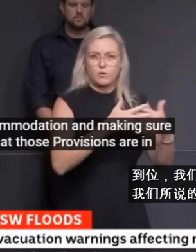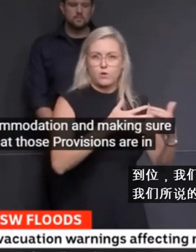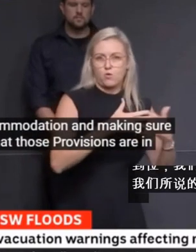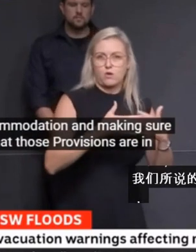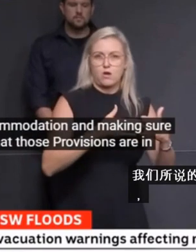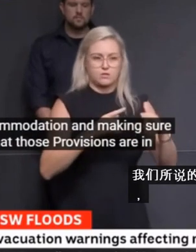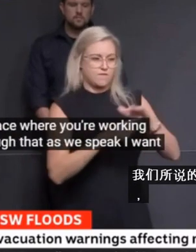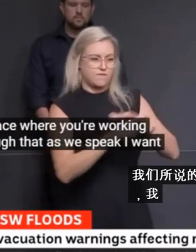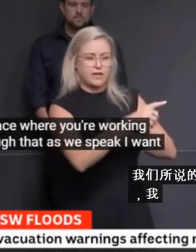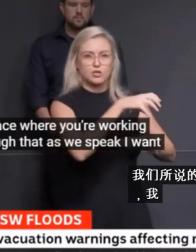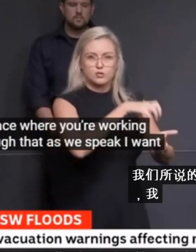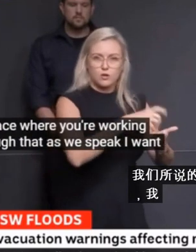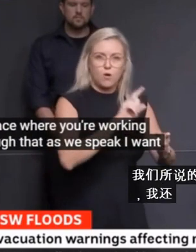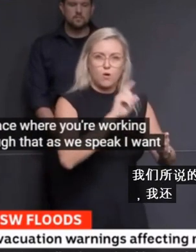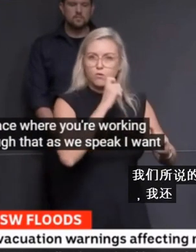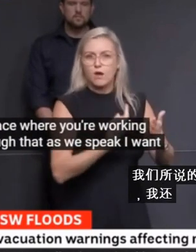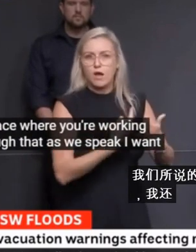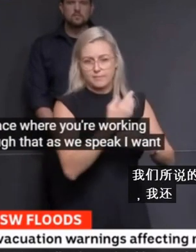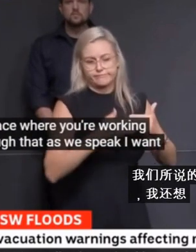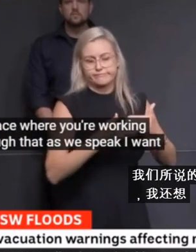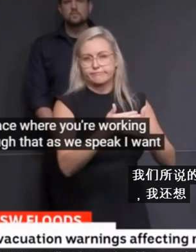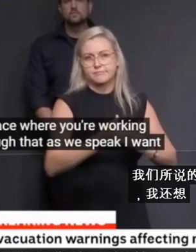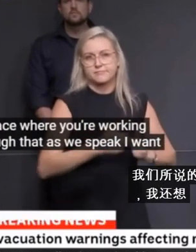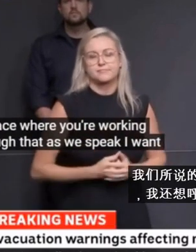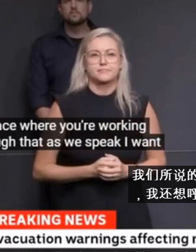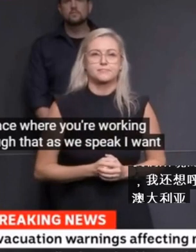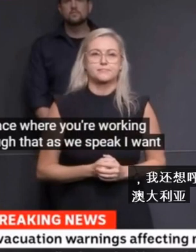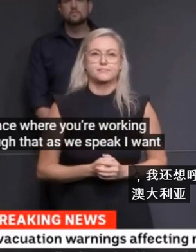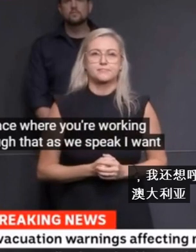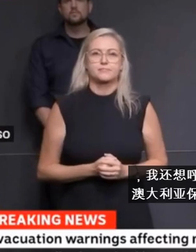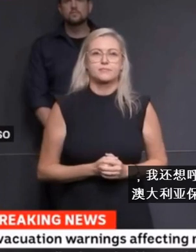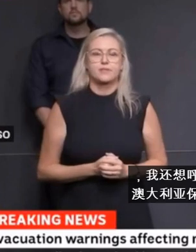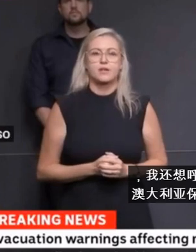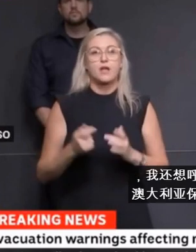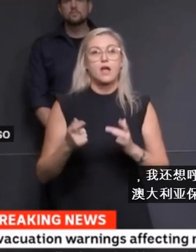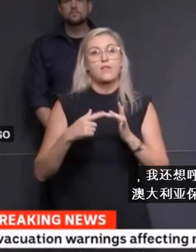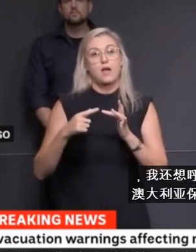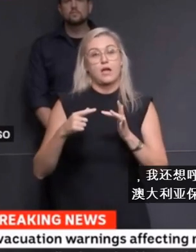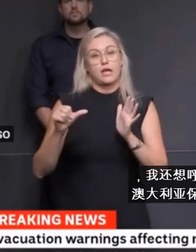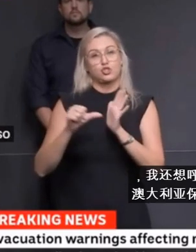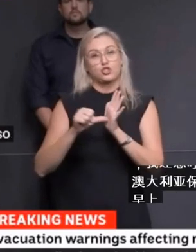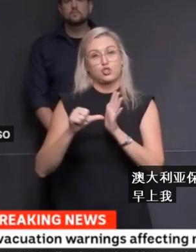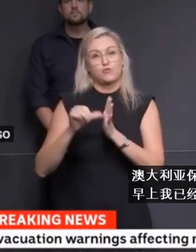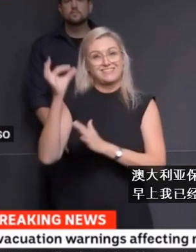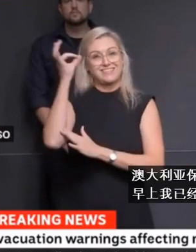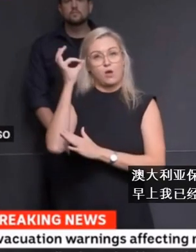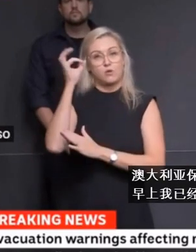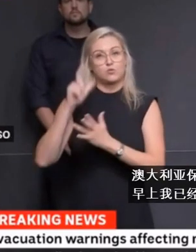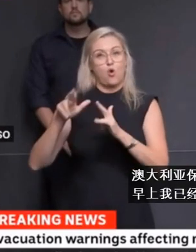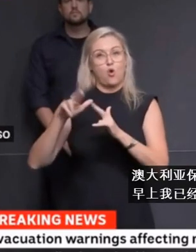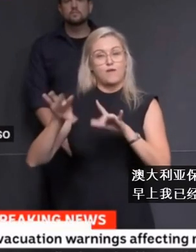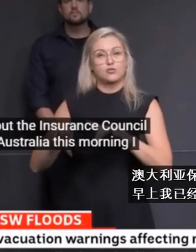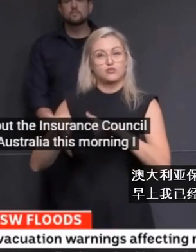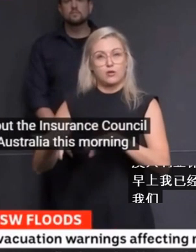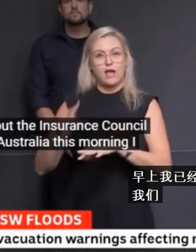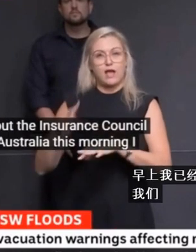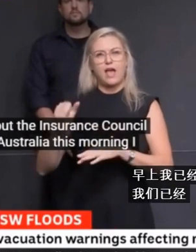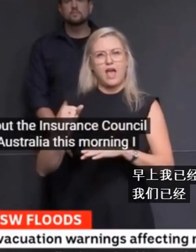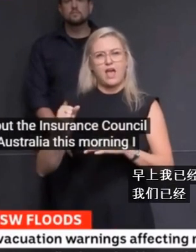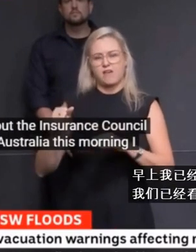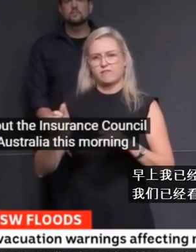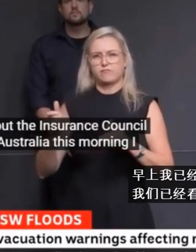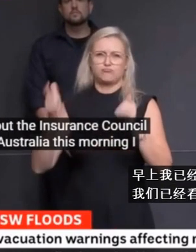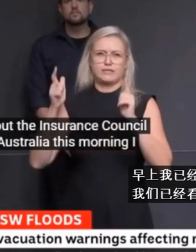speak. I want to also call out the Insurance Council of Australia. This morning I spoke to the President, Andrew